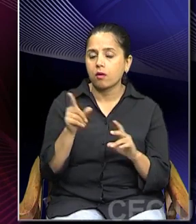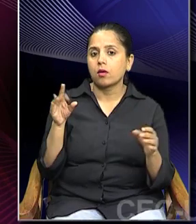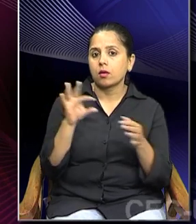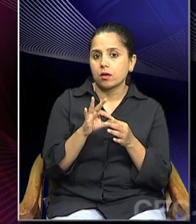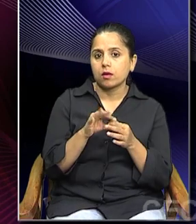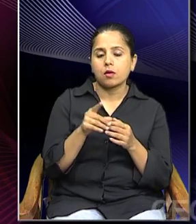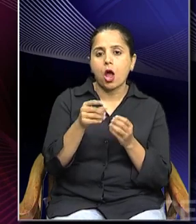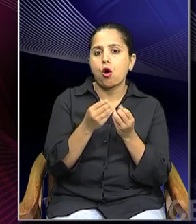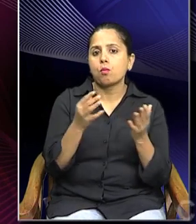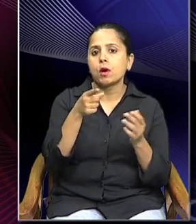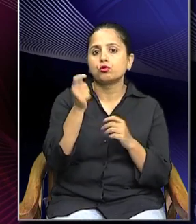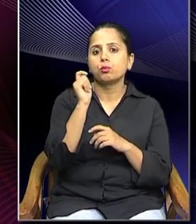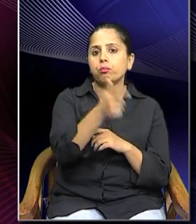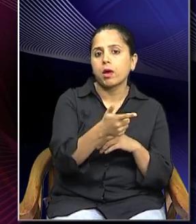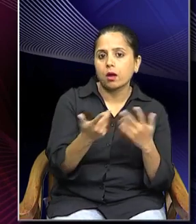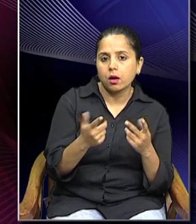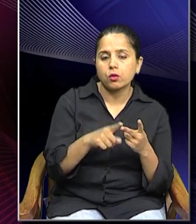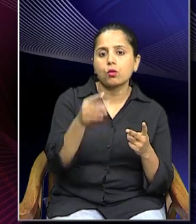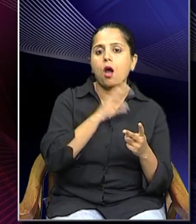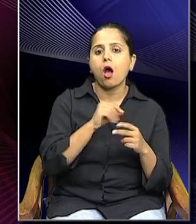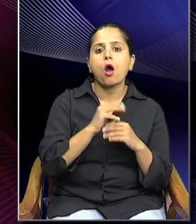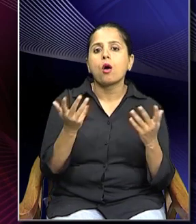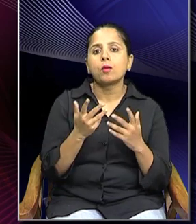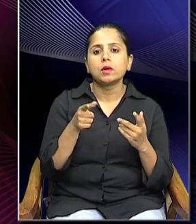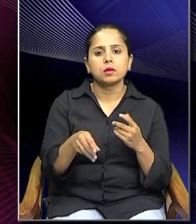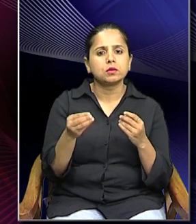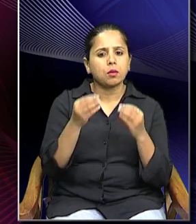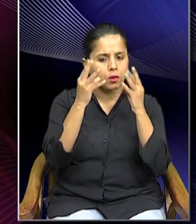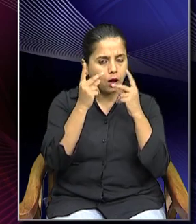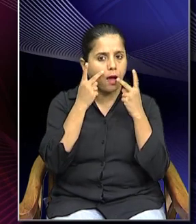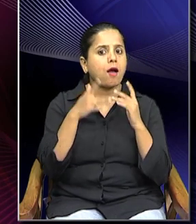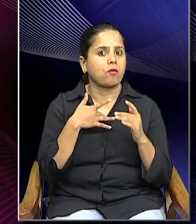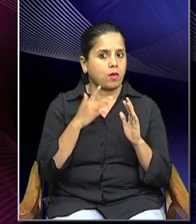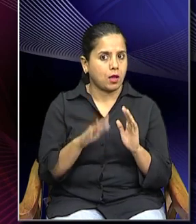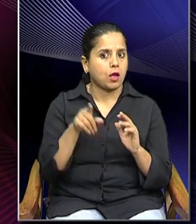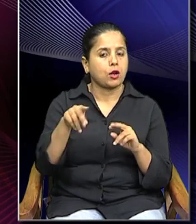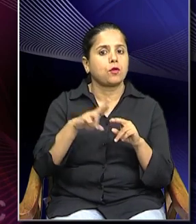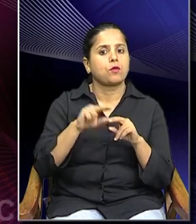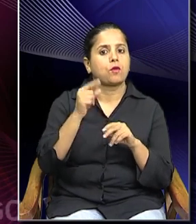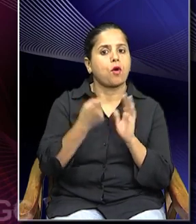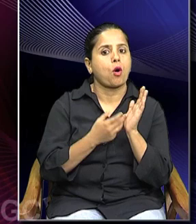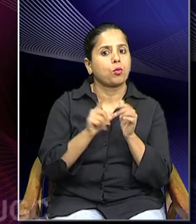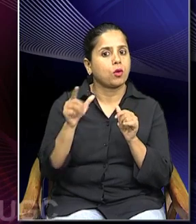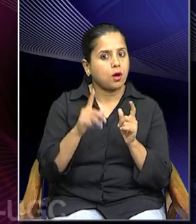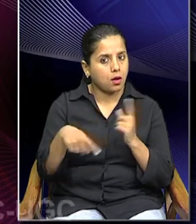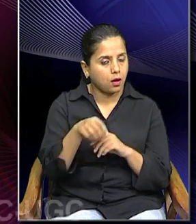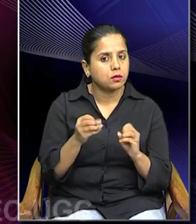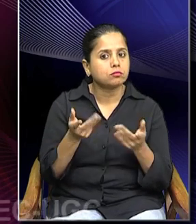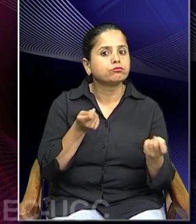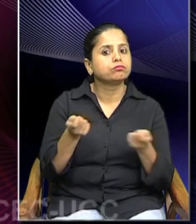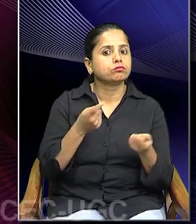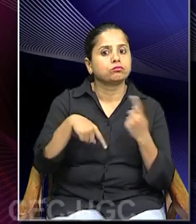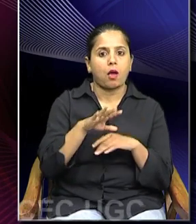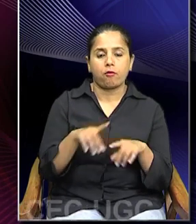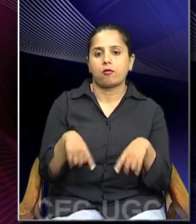how much you pay, how much you earn. So, there were equations, they were kind of formulas which kind of started regulating